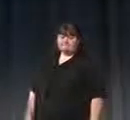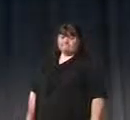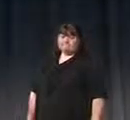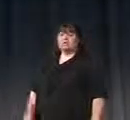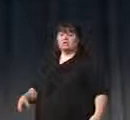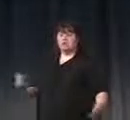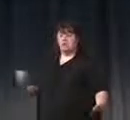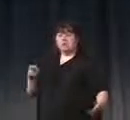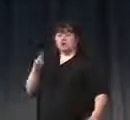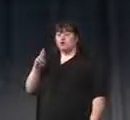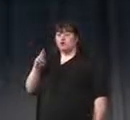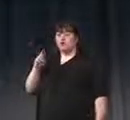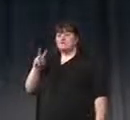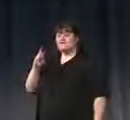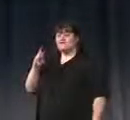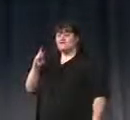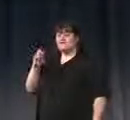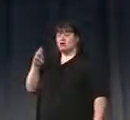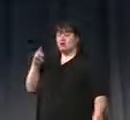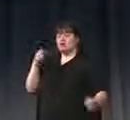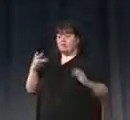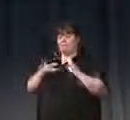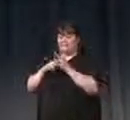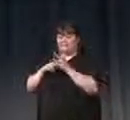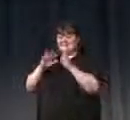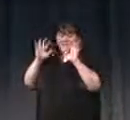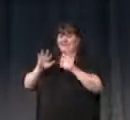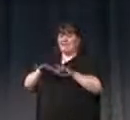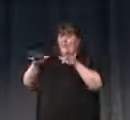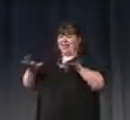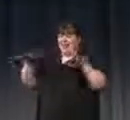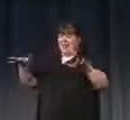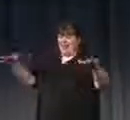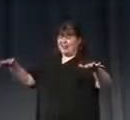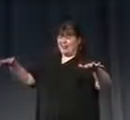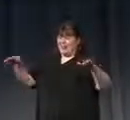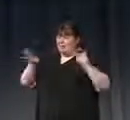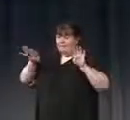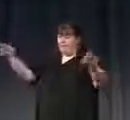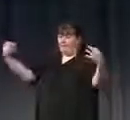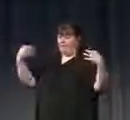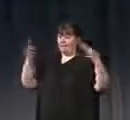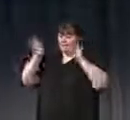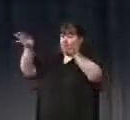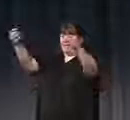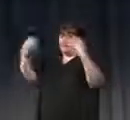And so what reverberation just is it's just the summed effect of all these reflections, right? And what are the reflections?